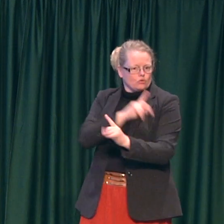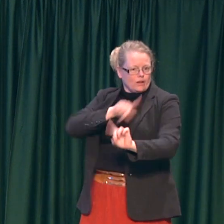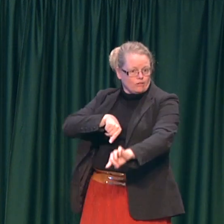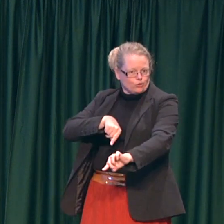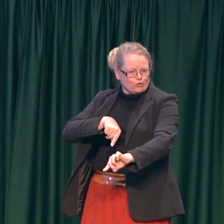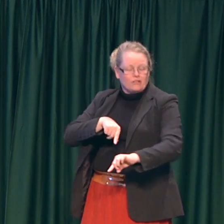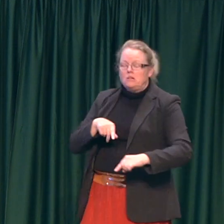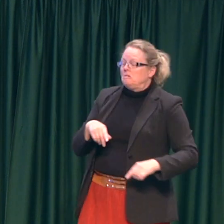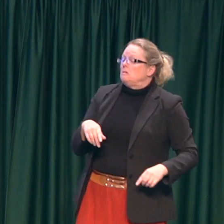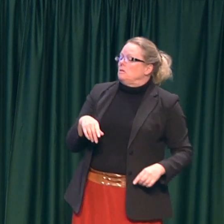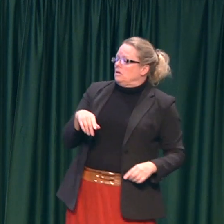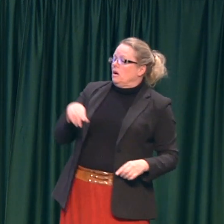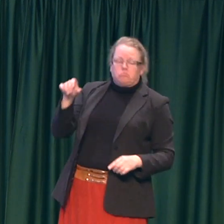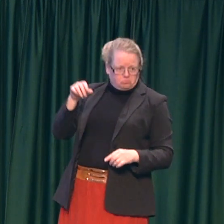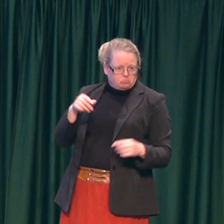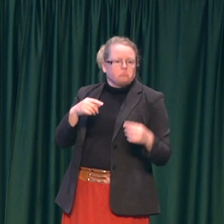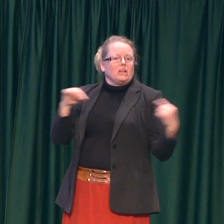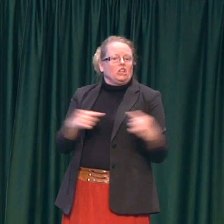So then I tried to clarify.